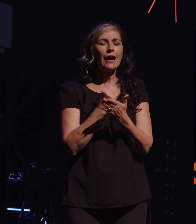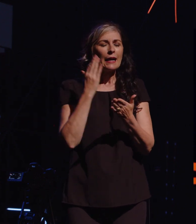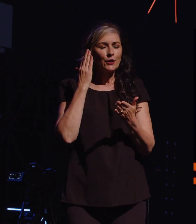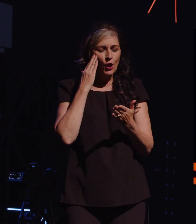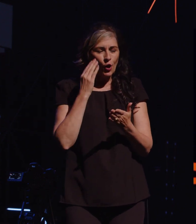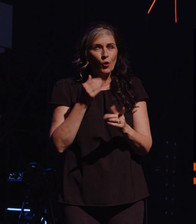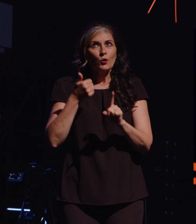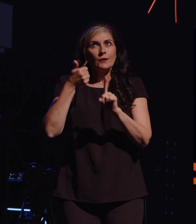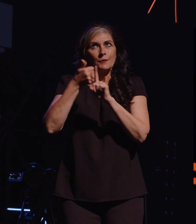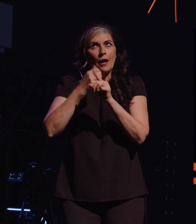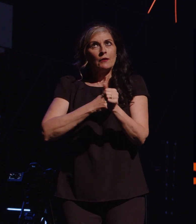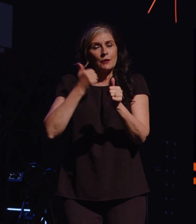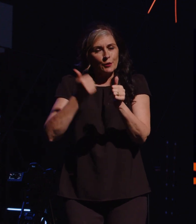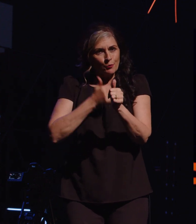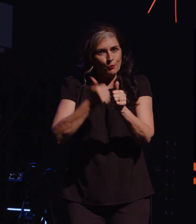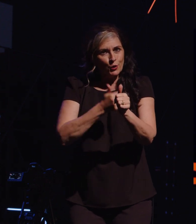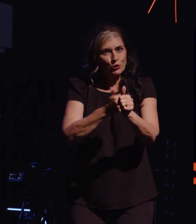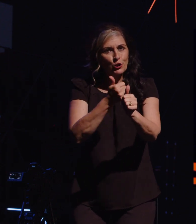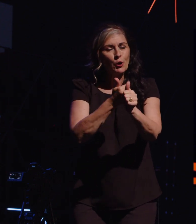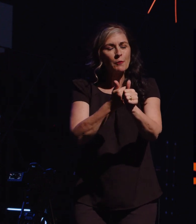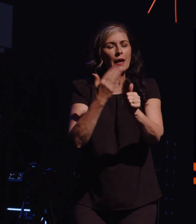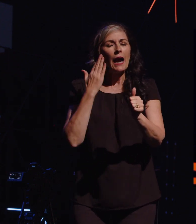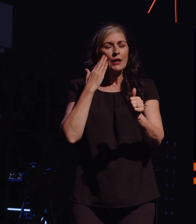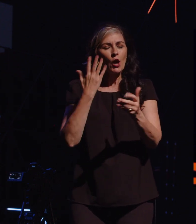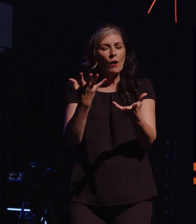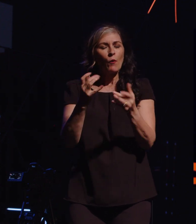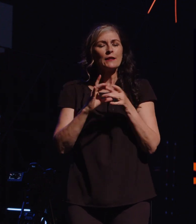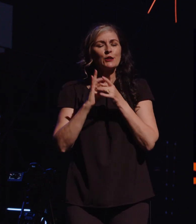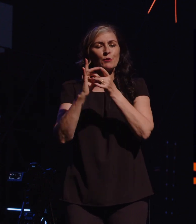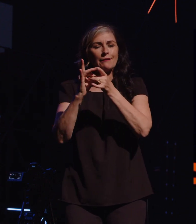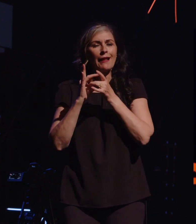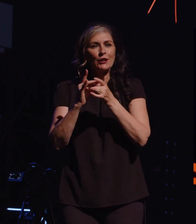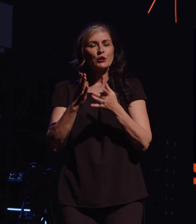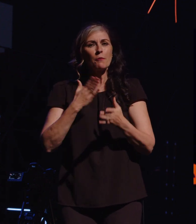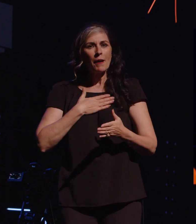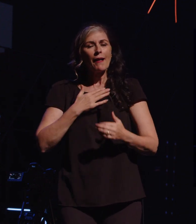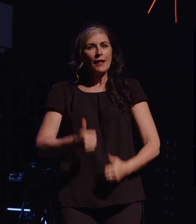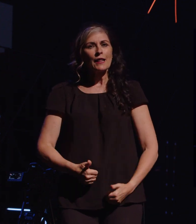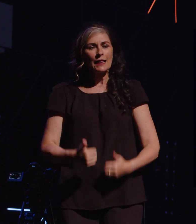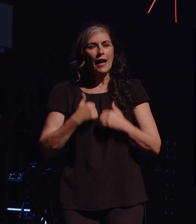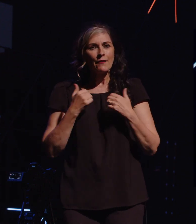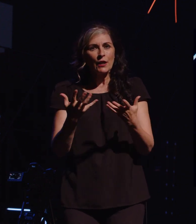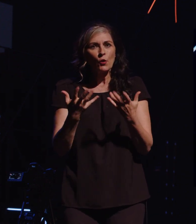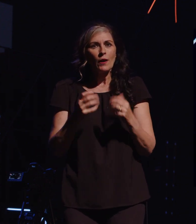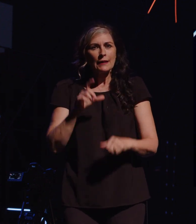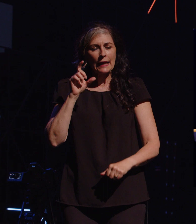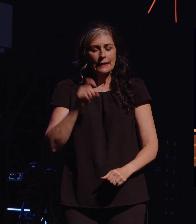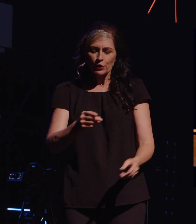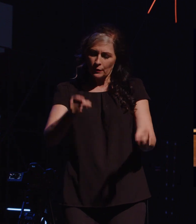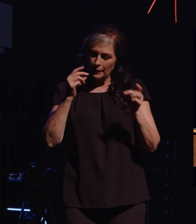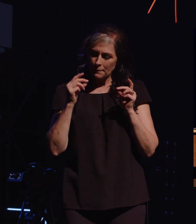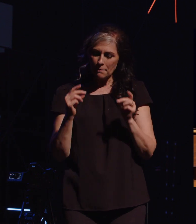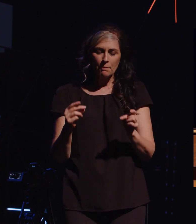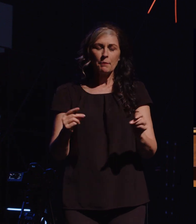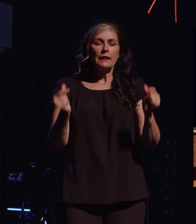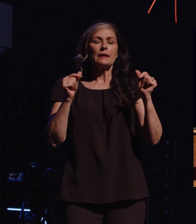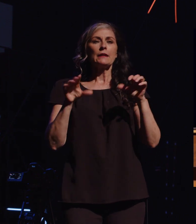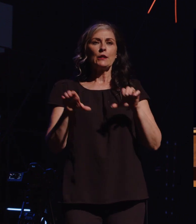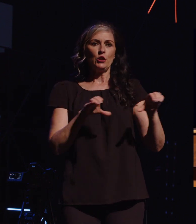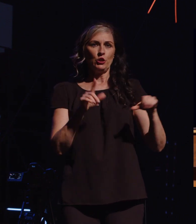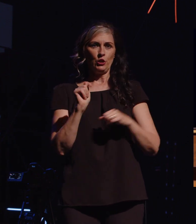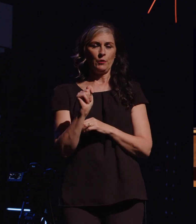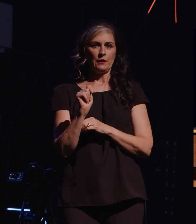he's pursuing after me. I know that he wants a relationship in my life, and I need to immediately do